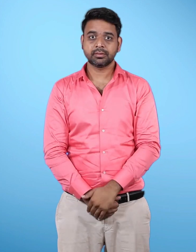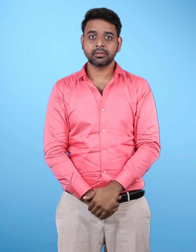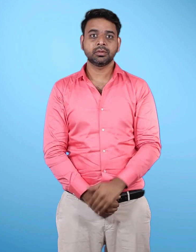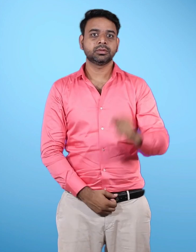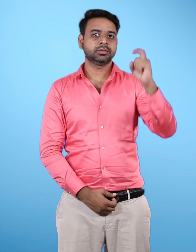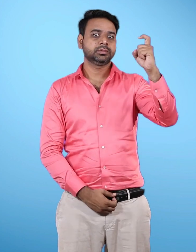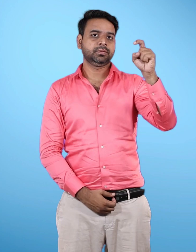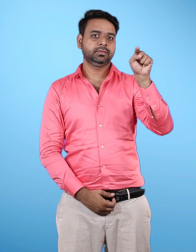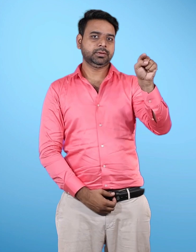7.